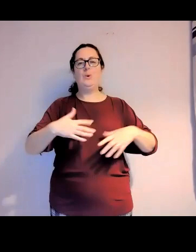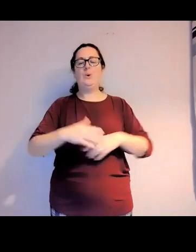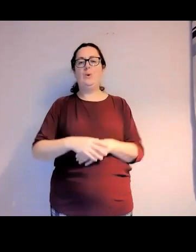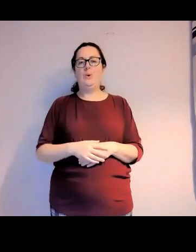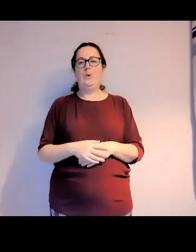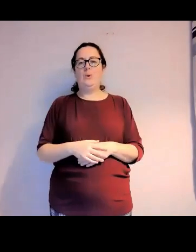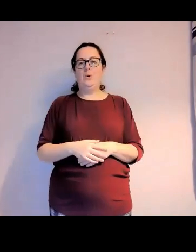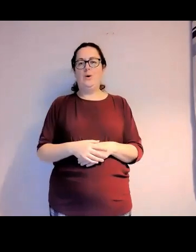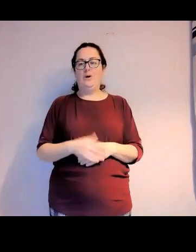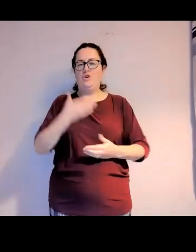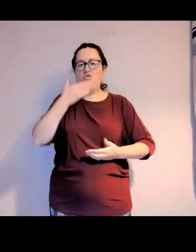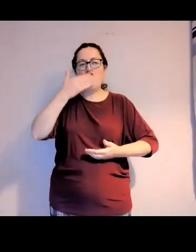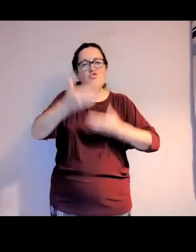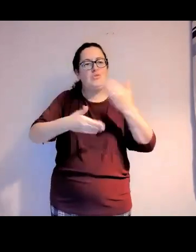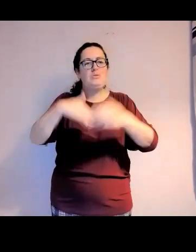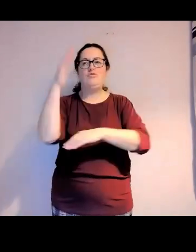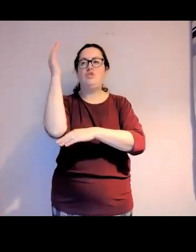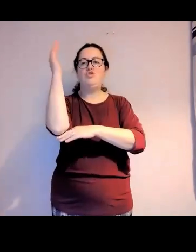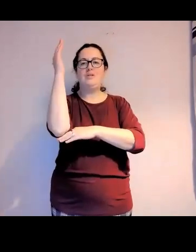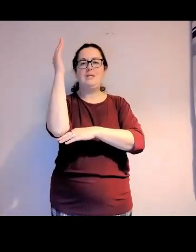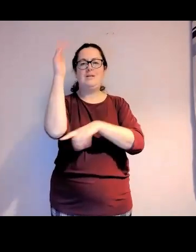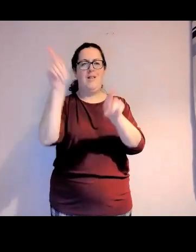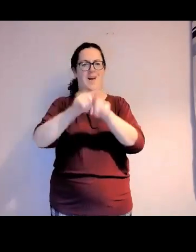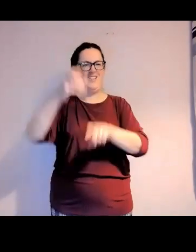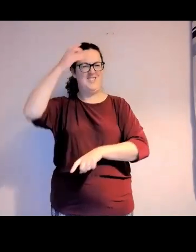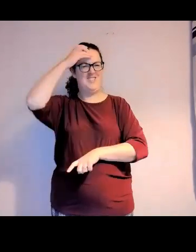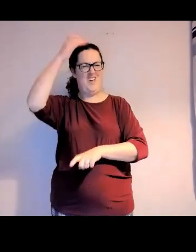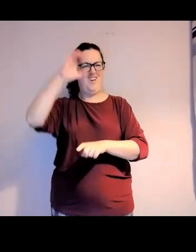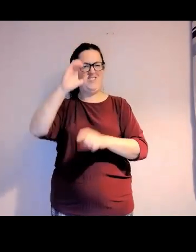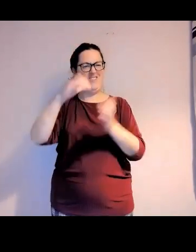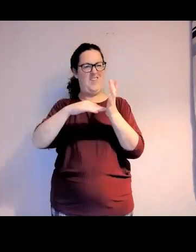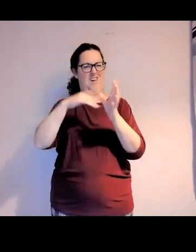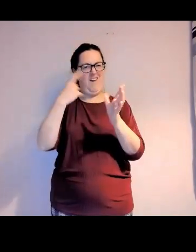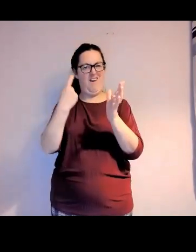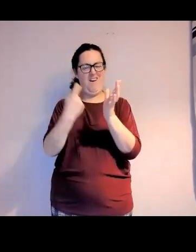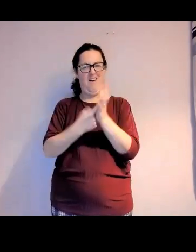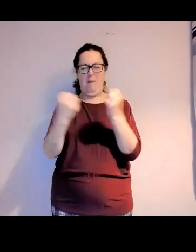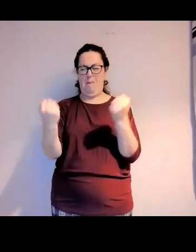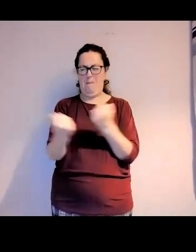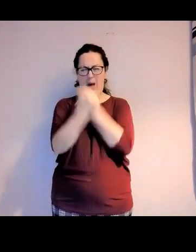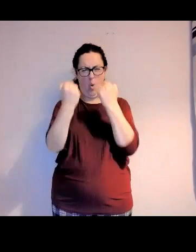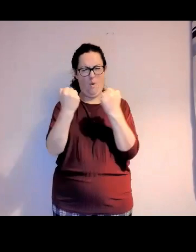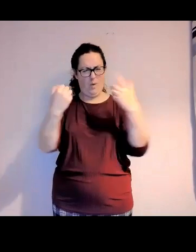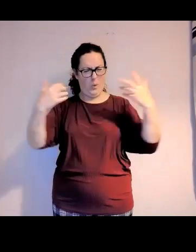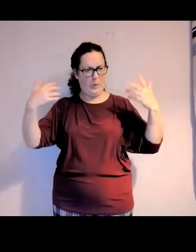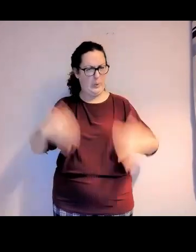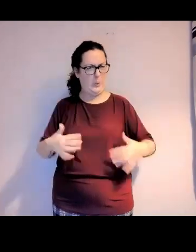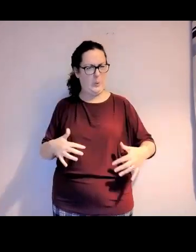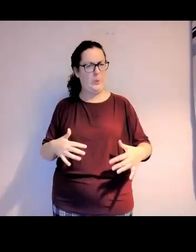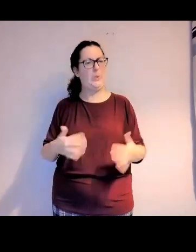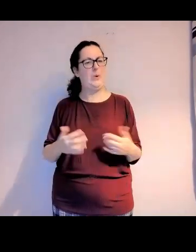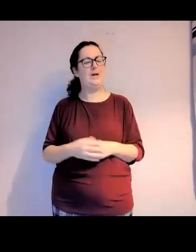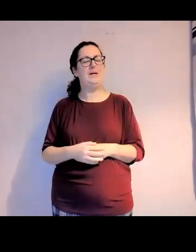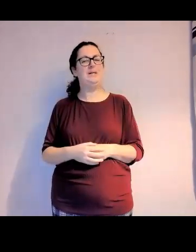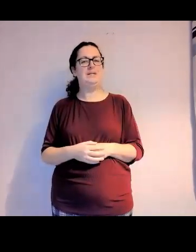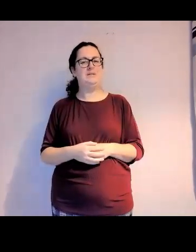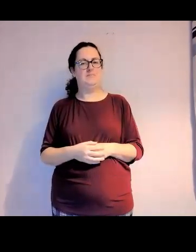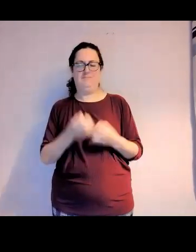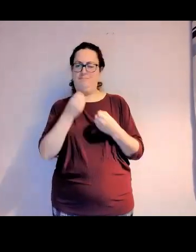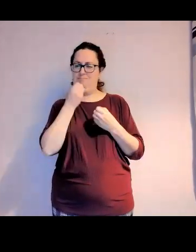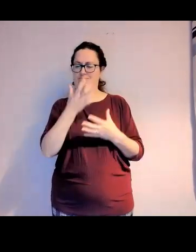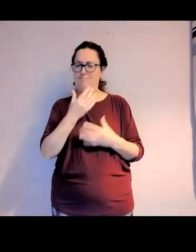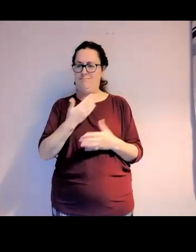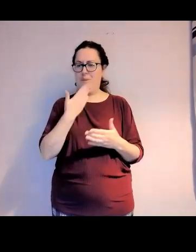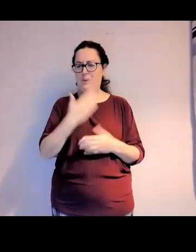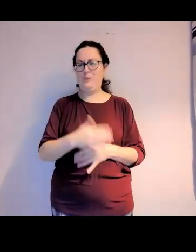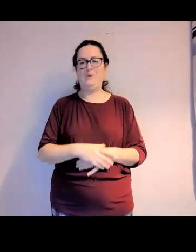particularly love the description of trees as czars, something so menacing and powerful about them in the darkness. A fantastic piece. Thank you,